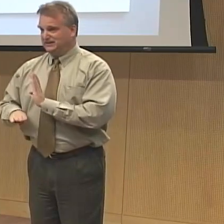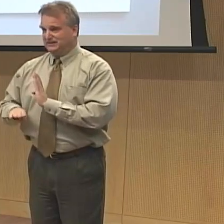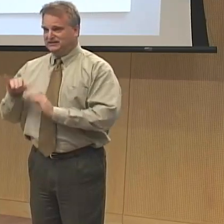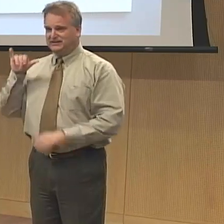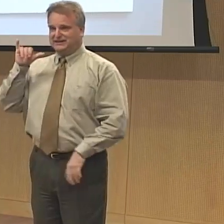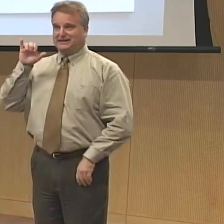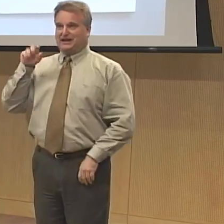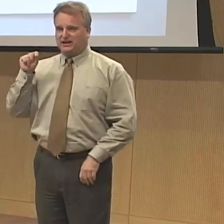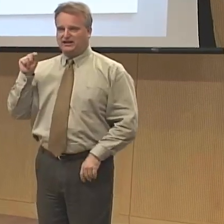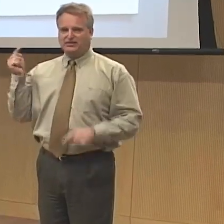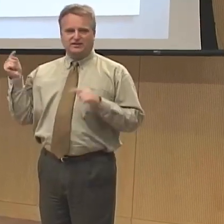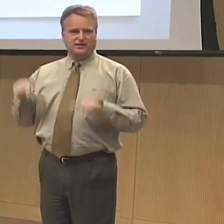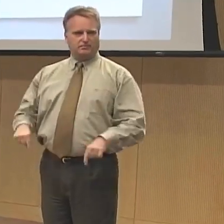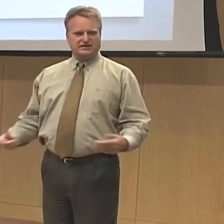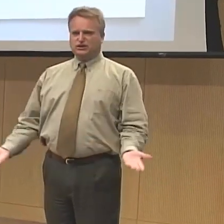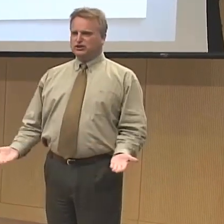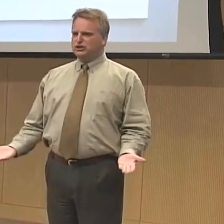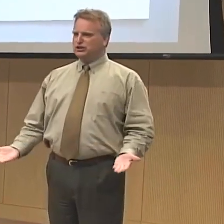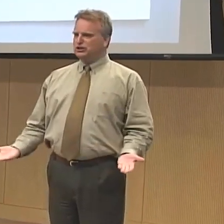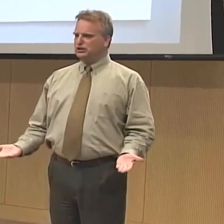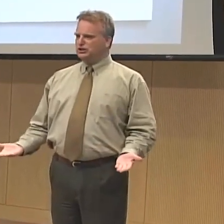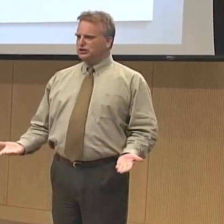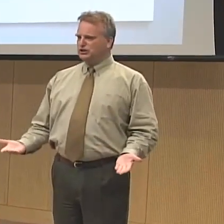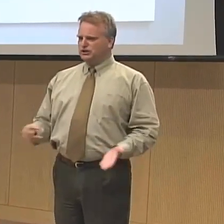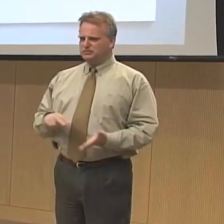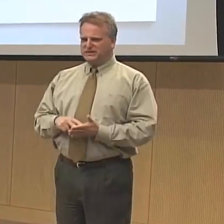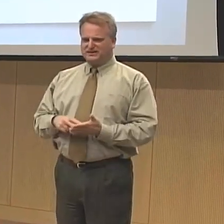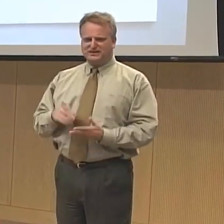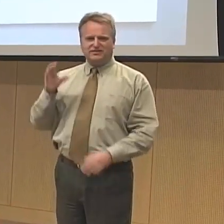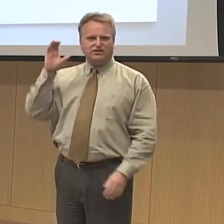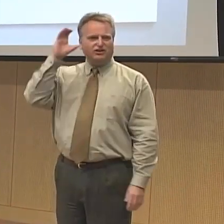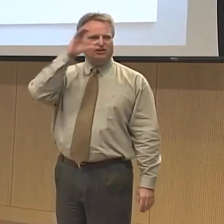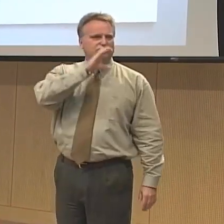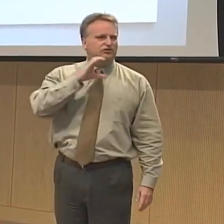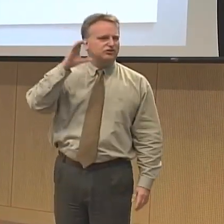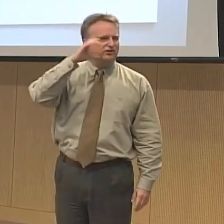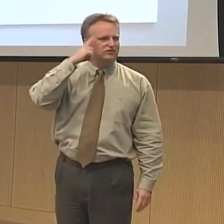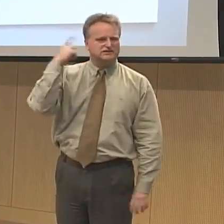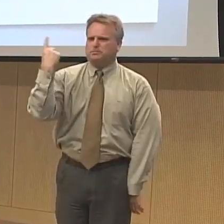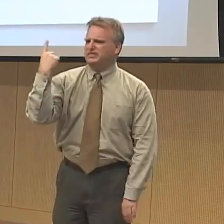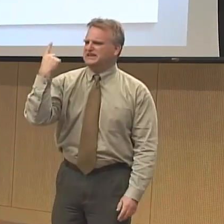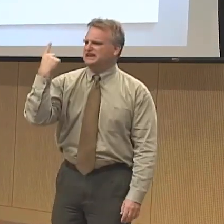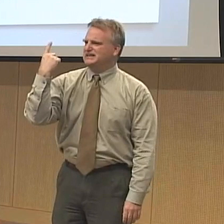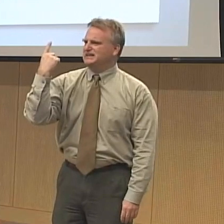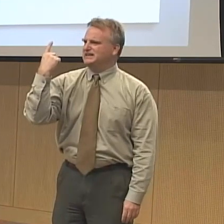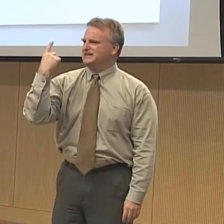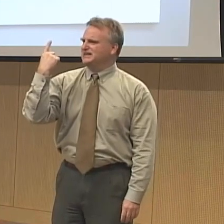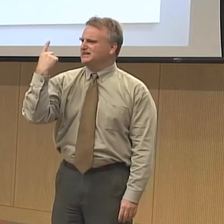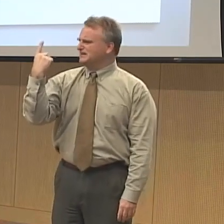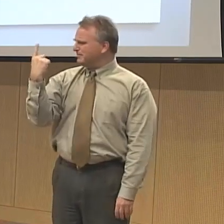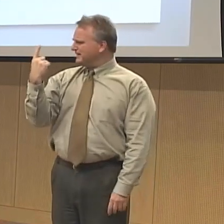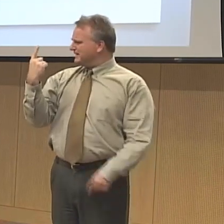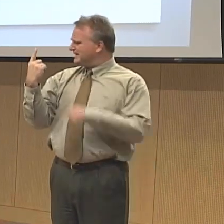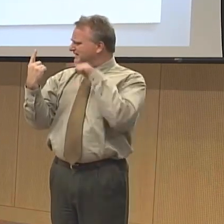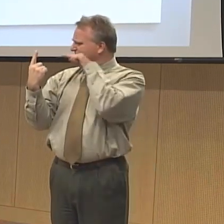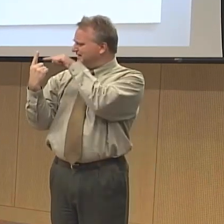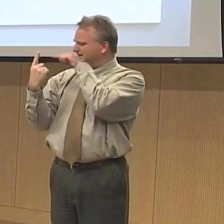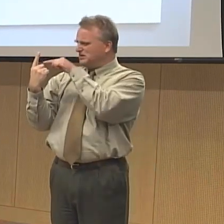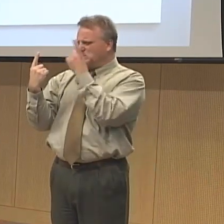yet they chose to come here, meaning they were looking for something. And what